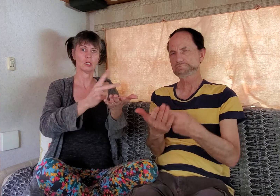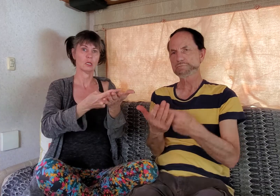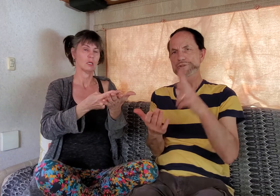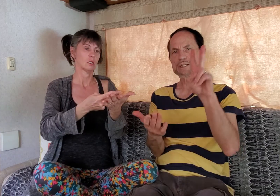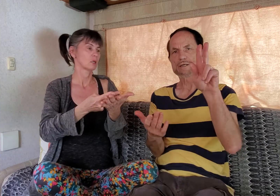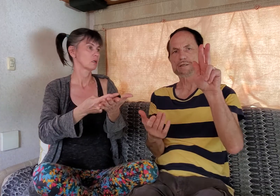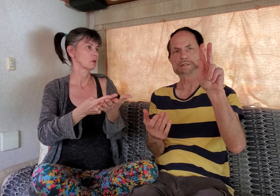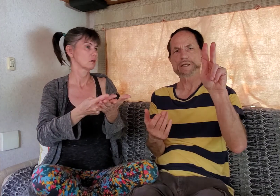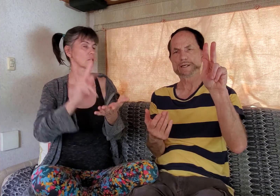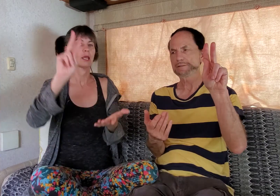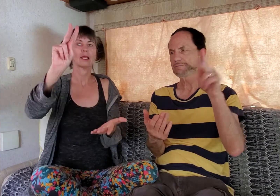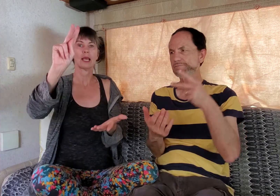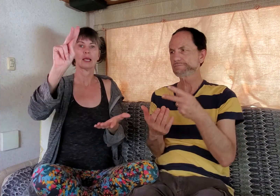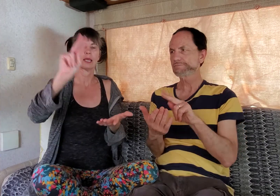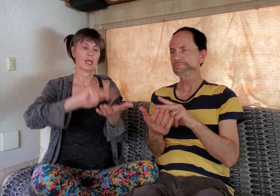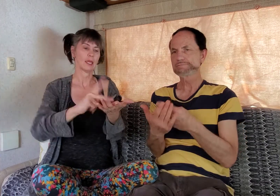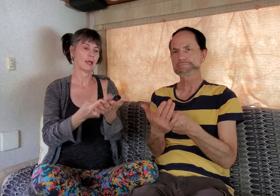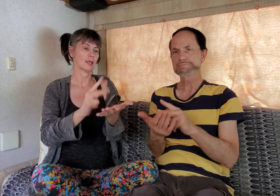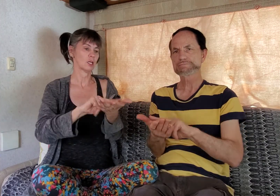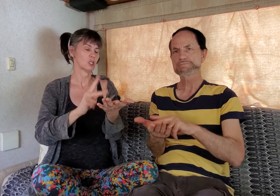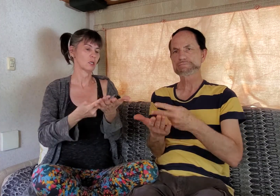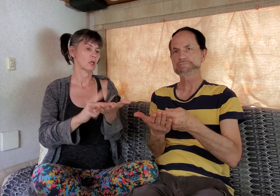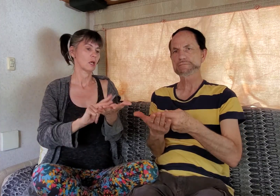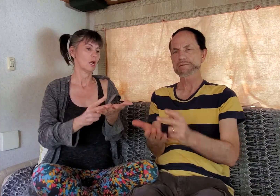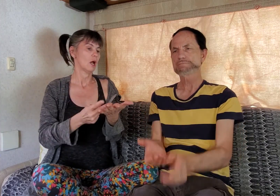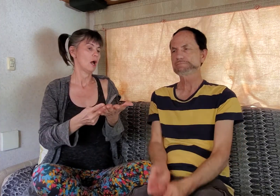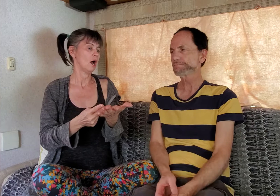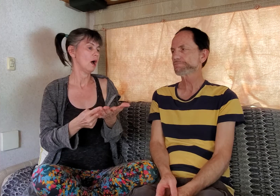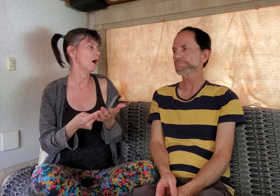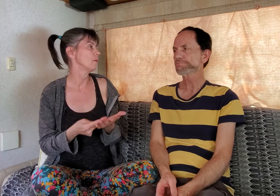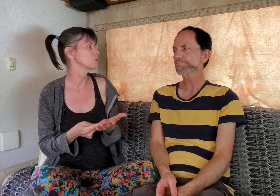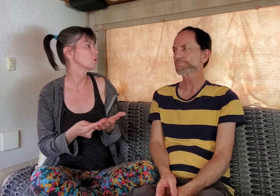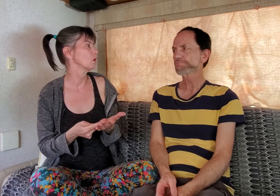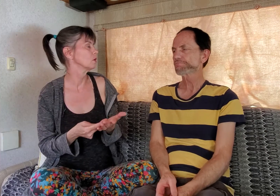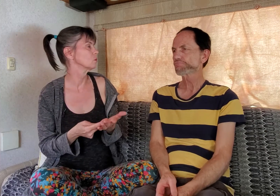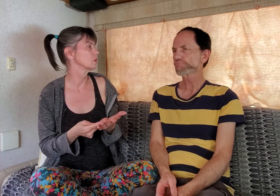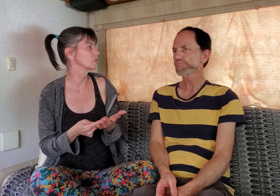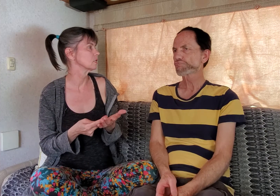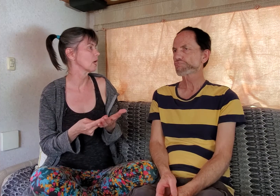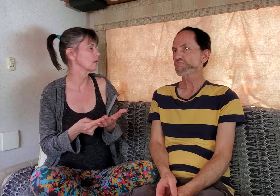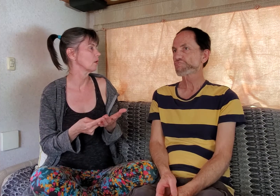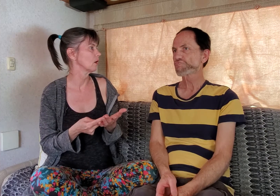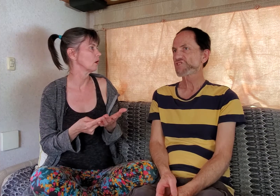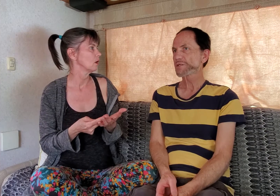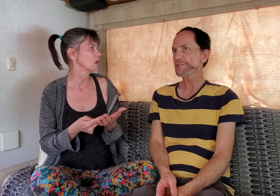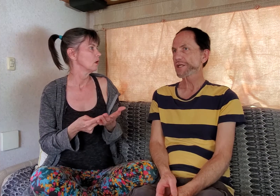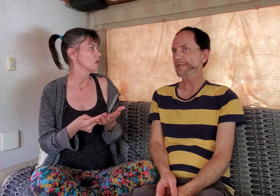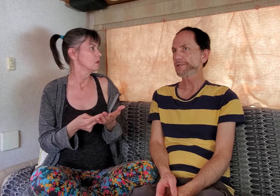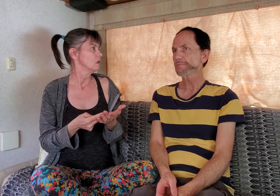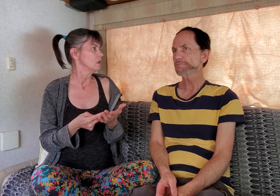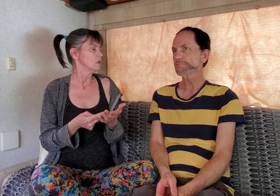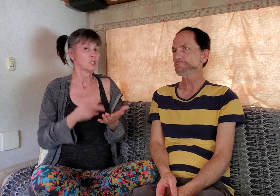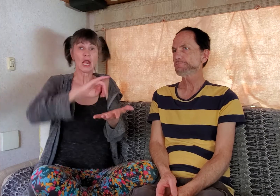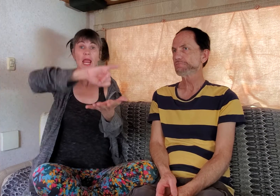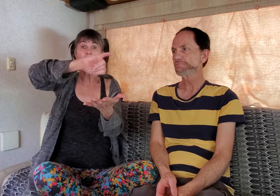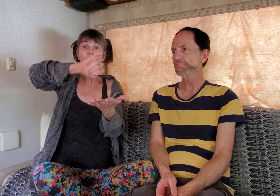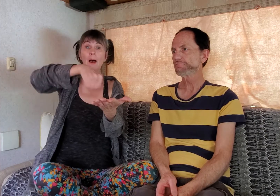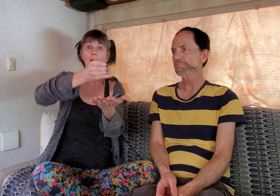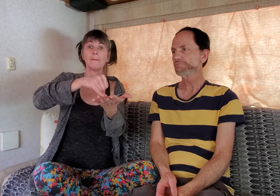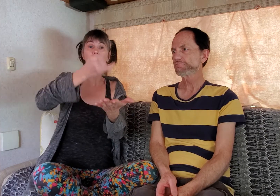With the letter K. Like a K, yeah, kitchen. So what else did we just sign in there? Jam. Jam!